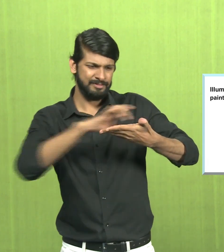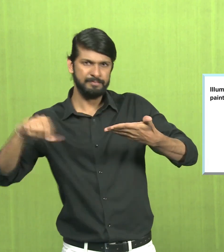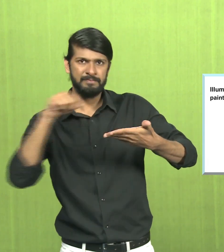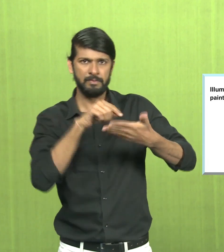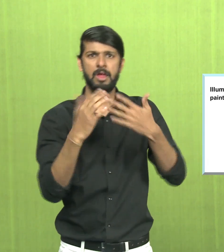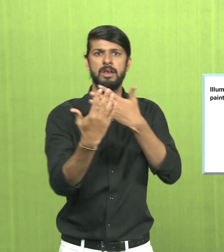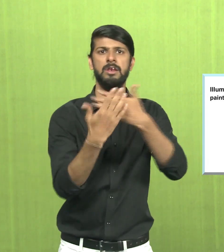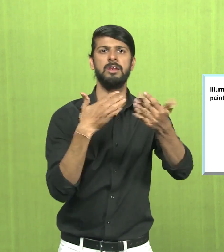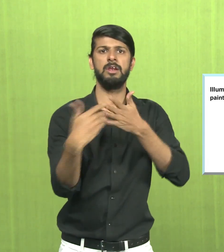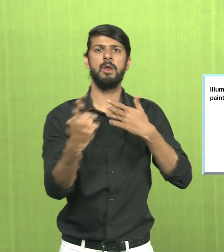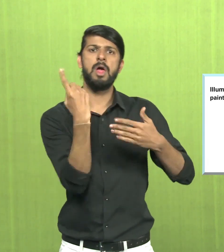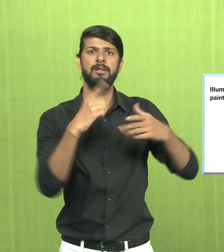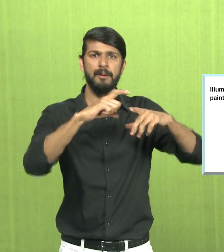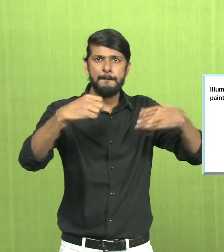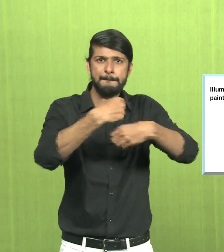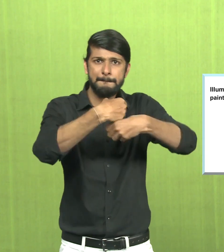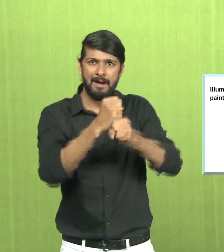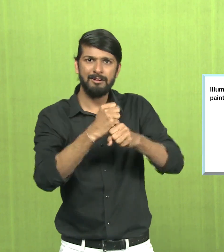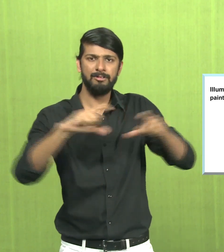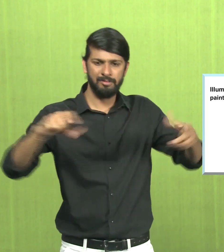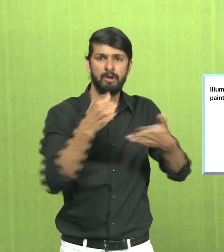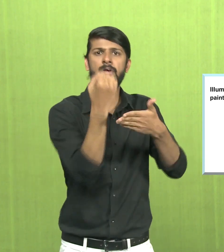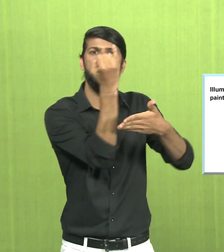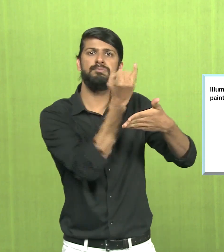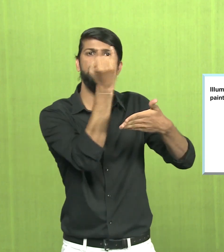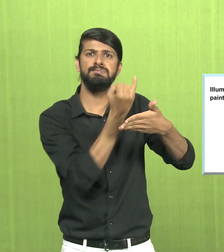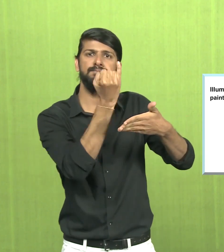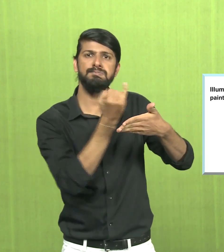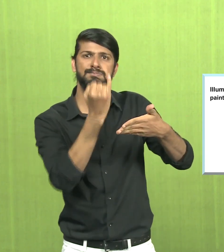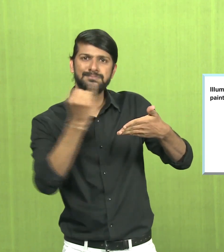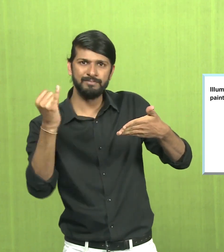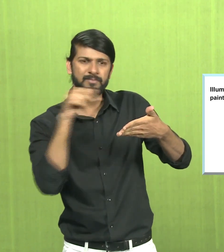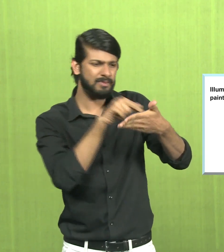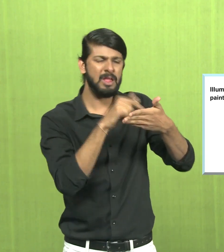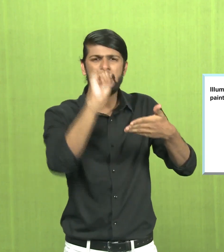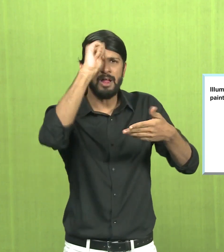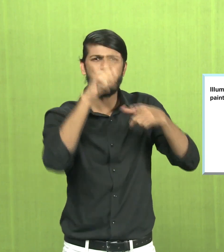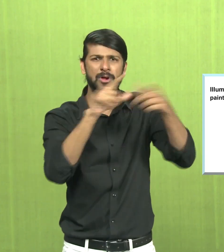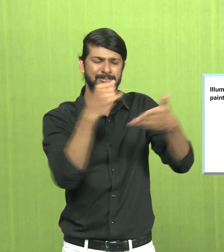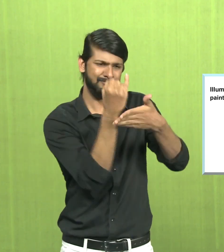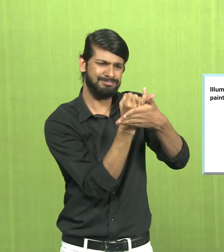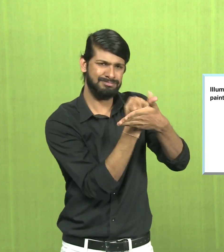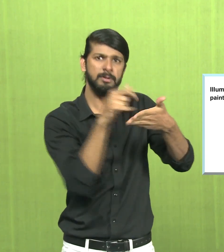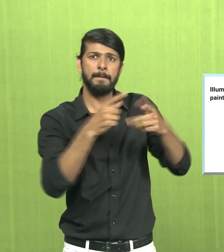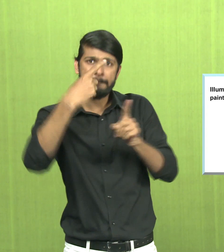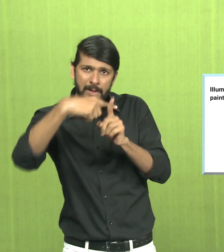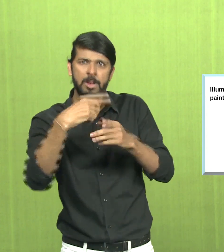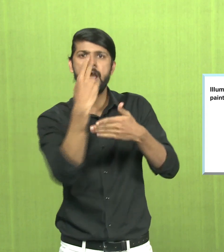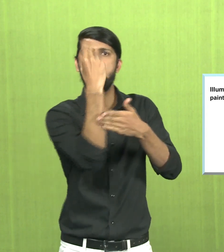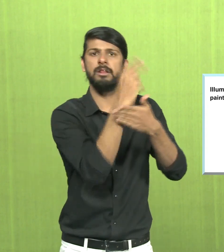illuminated manuscript. These were handwritten books which had stories in